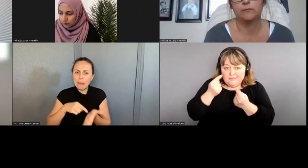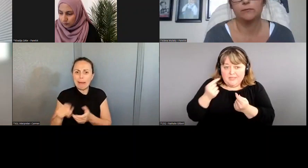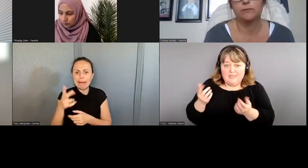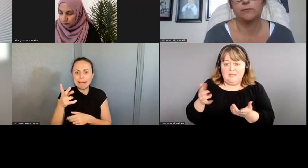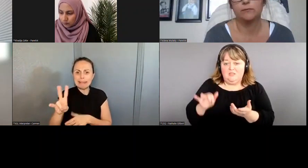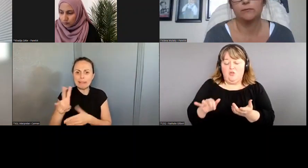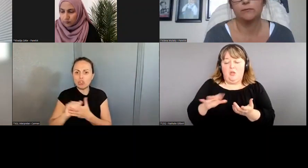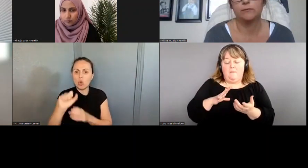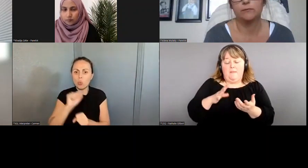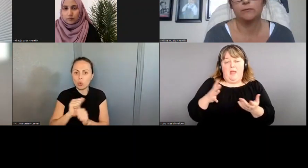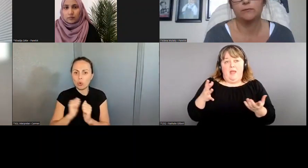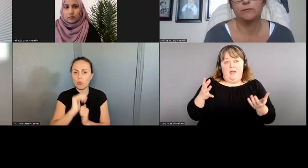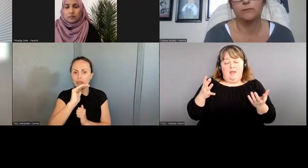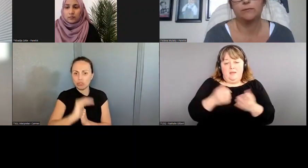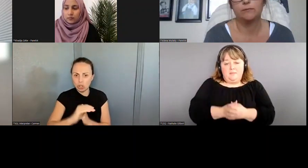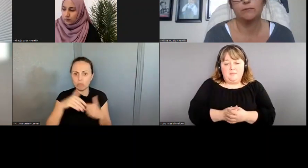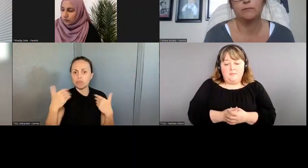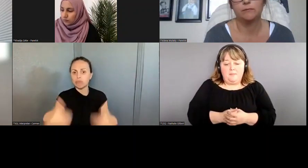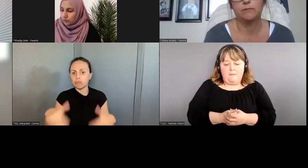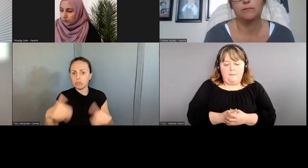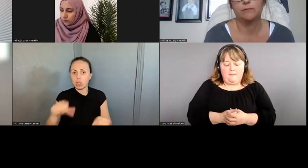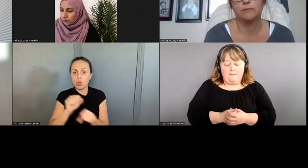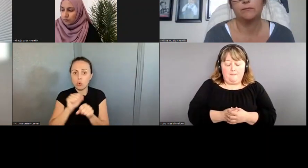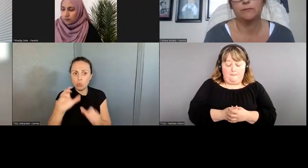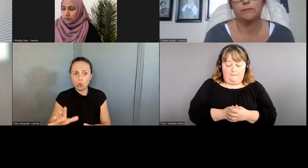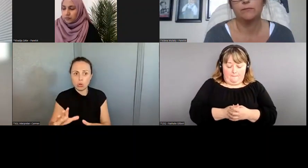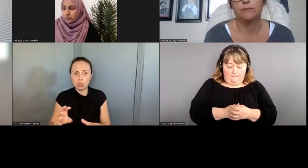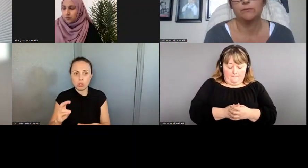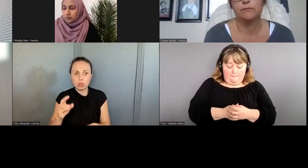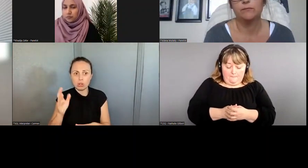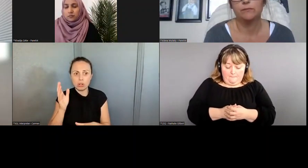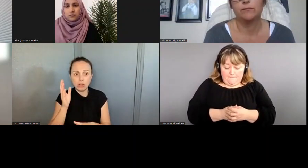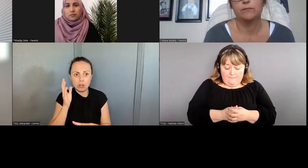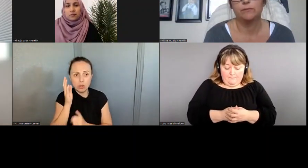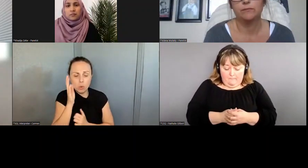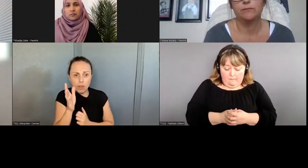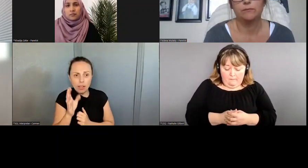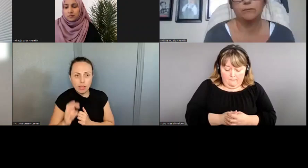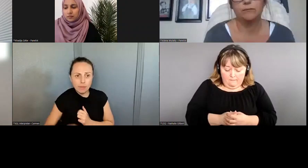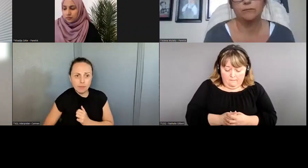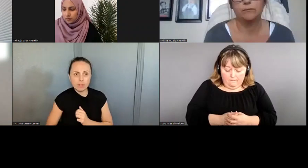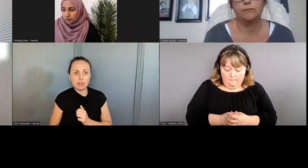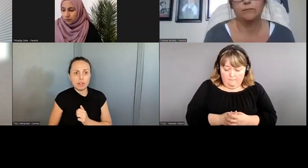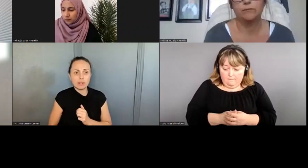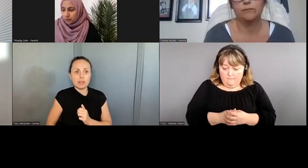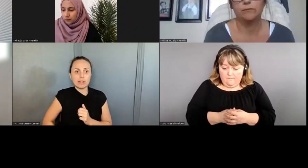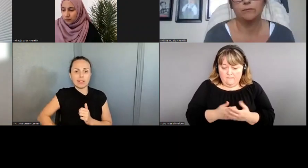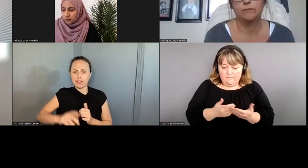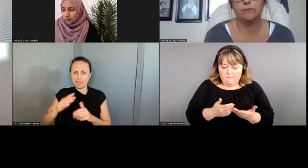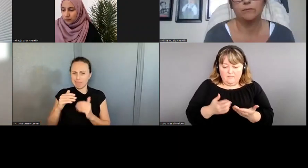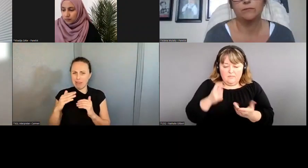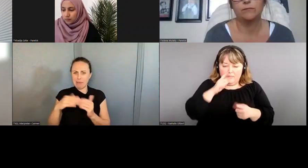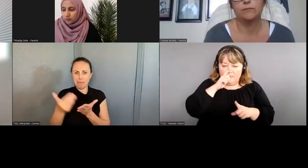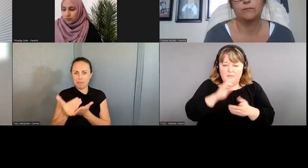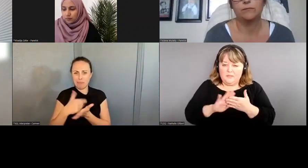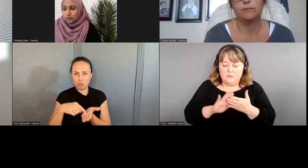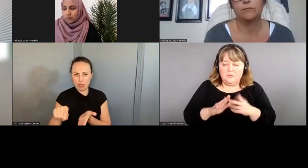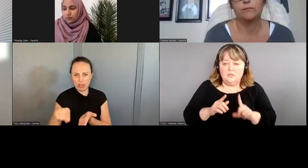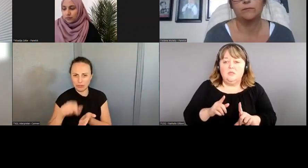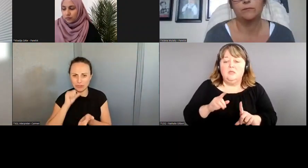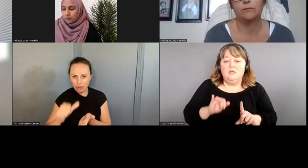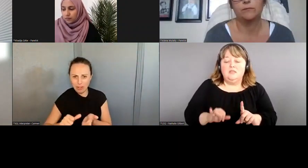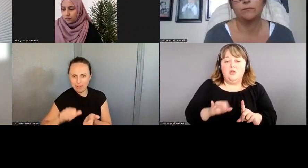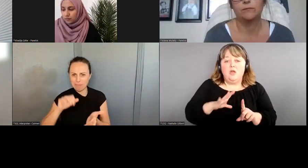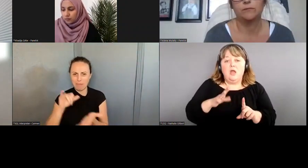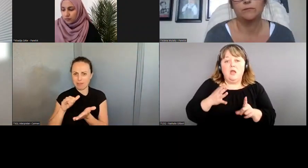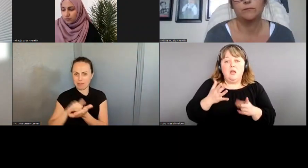$17 to work with a child that the worker is going to get punched, kicked, beaten for minimum wage. So you're not going to get